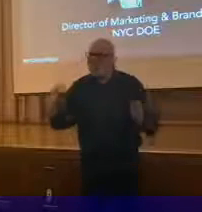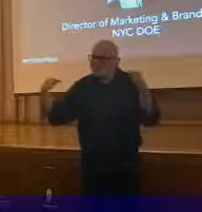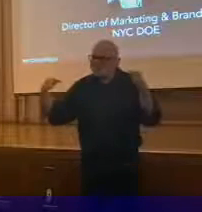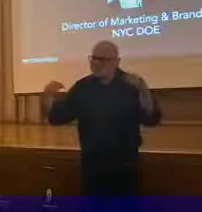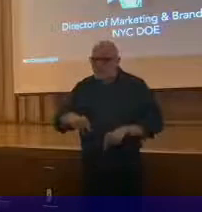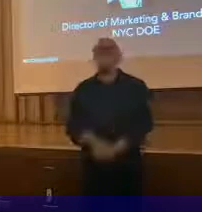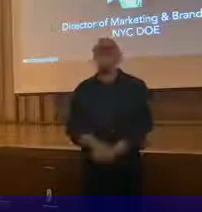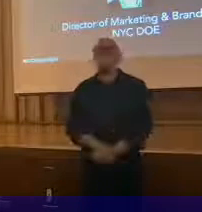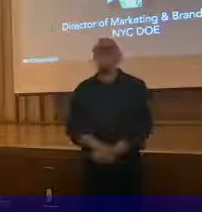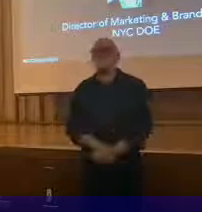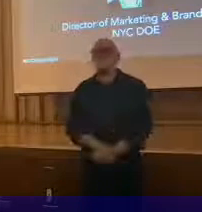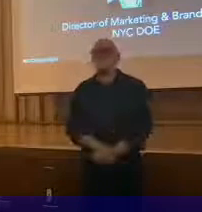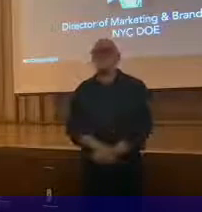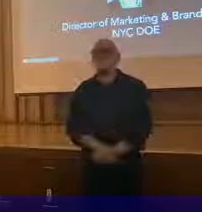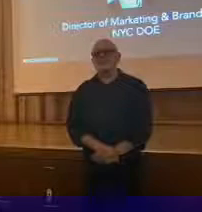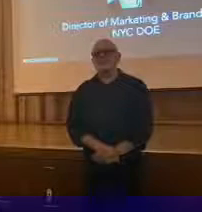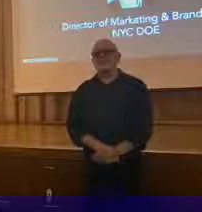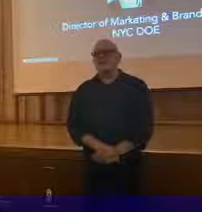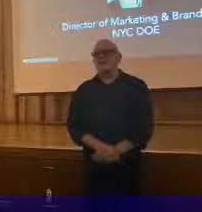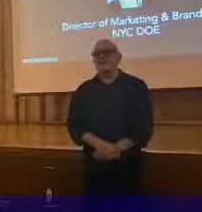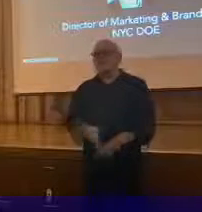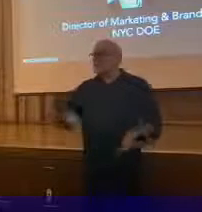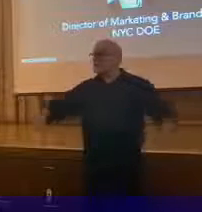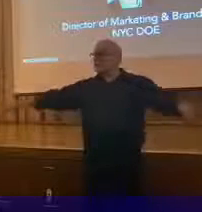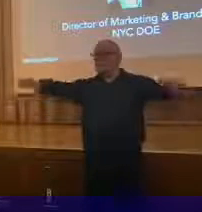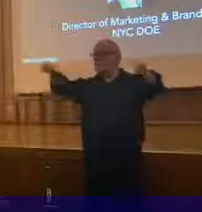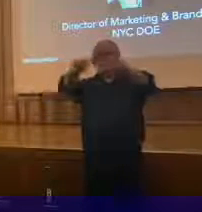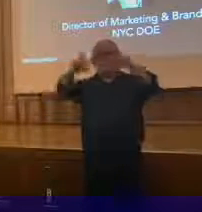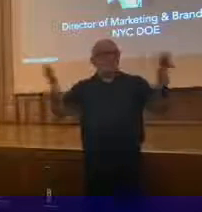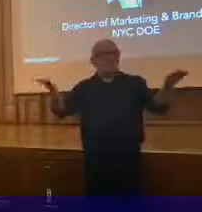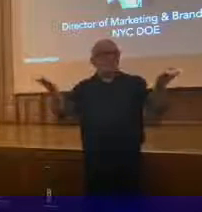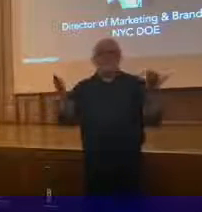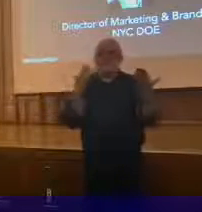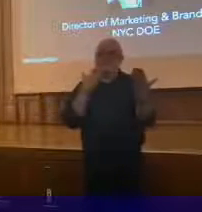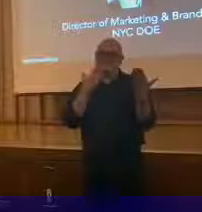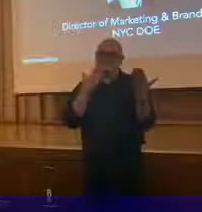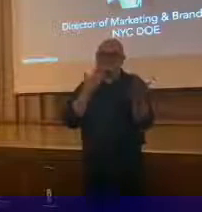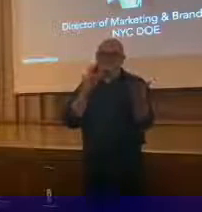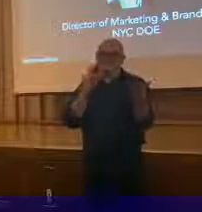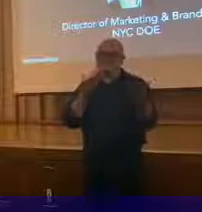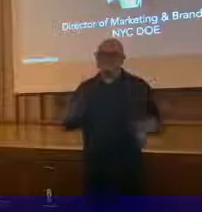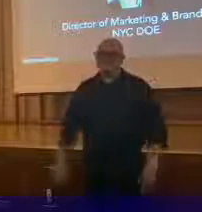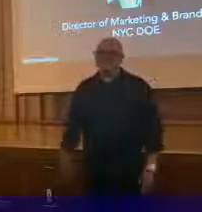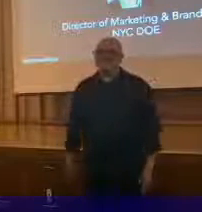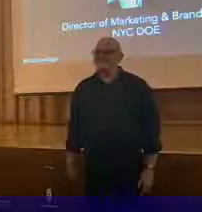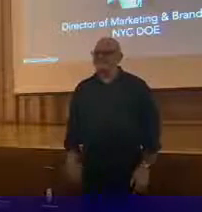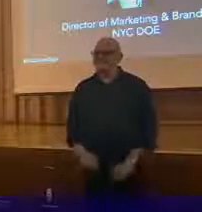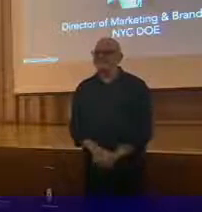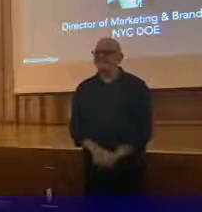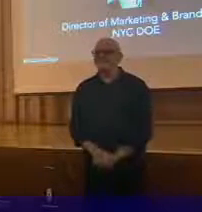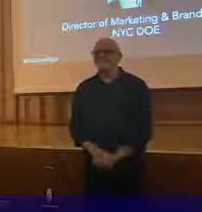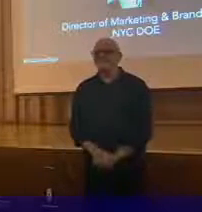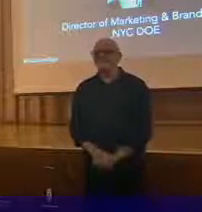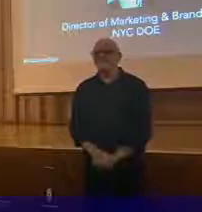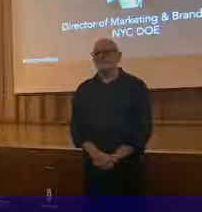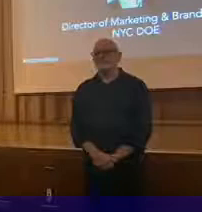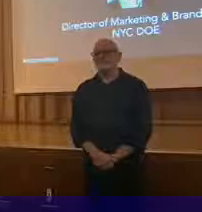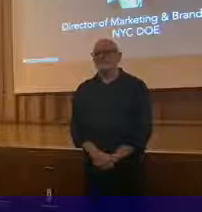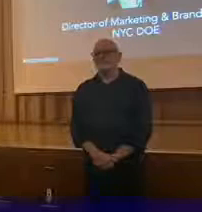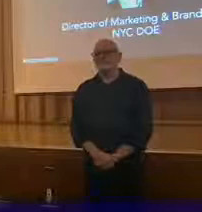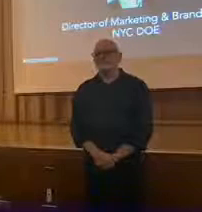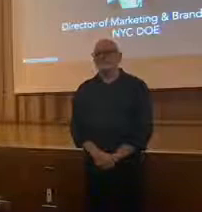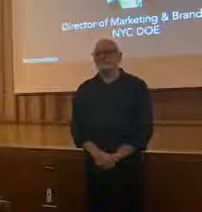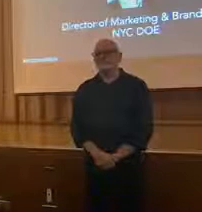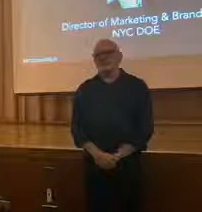here. You know, one of my goals as Director of Branding is to look at everything through a brand